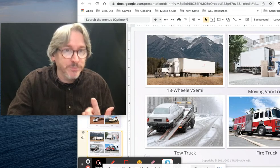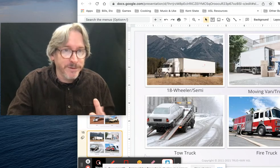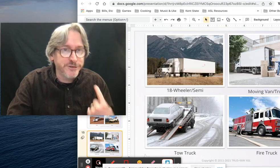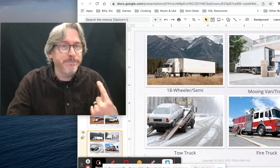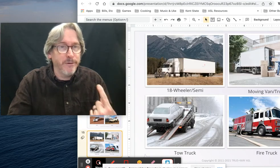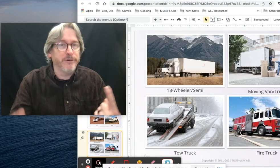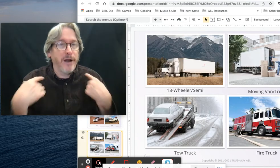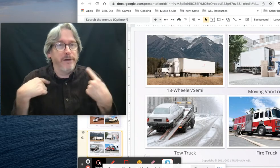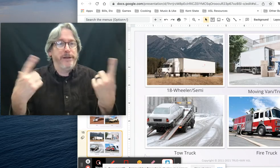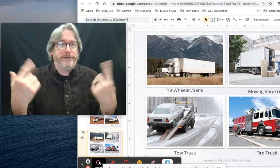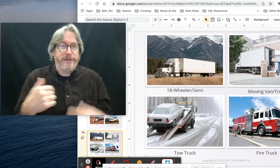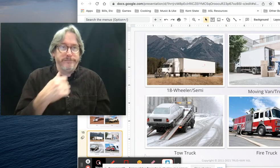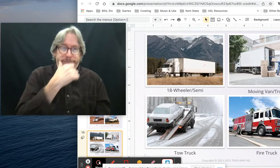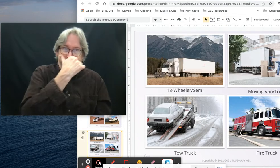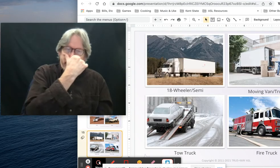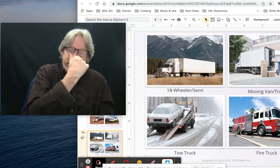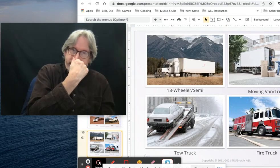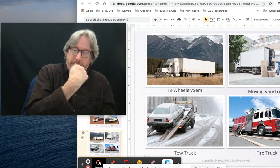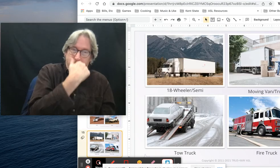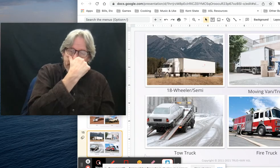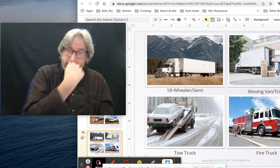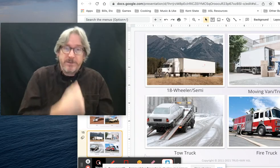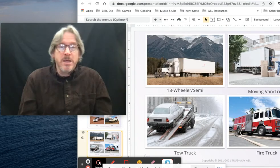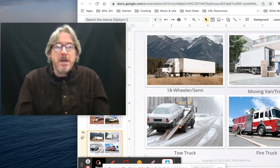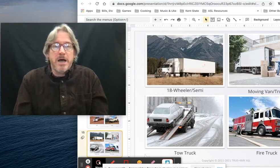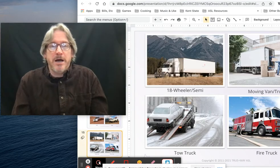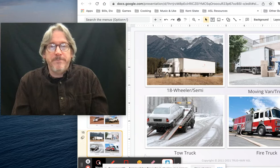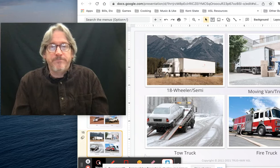I'm a Jeep owner. I don't like that. Okay.